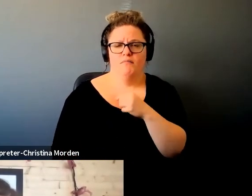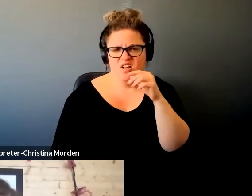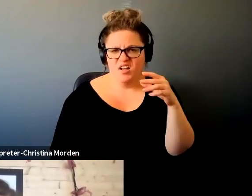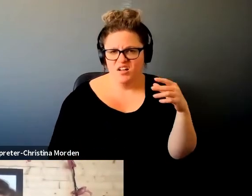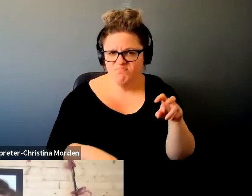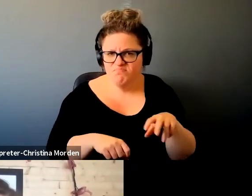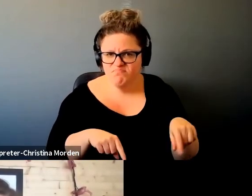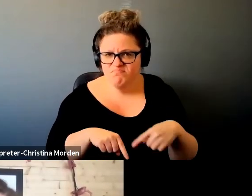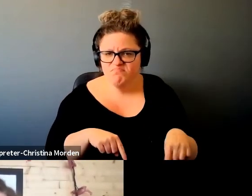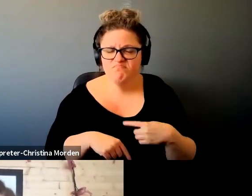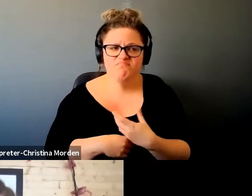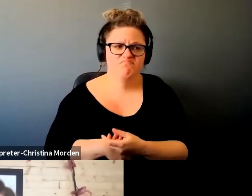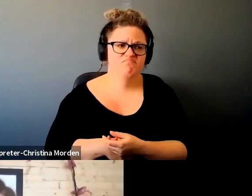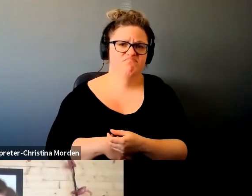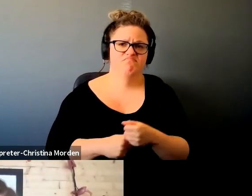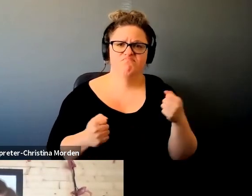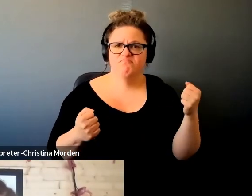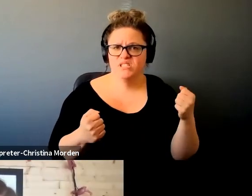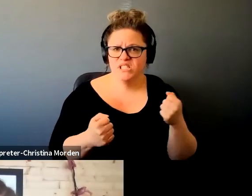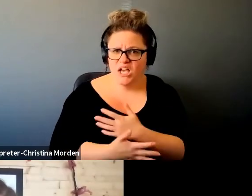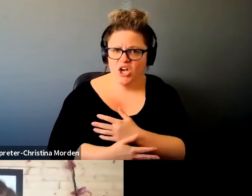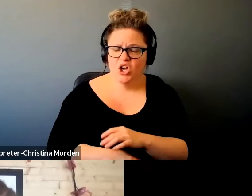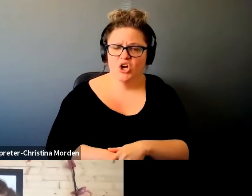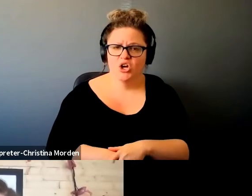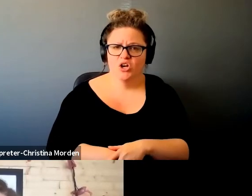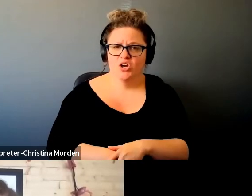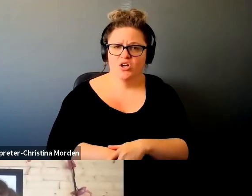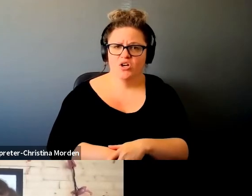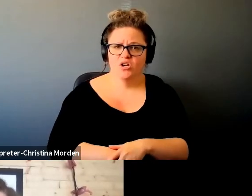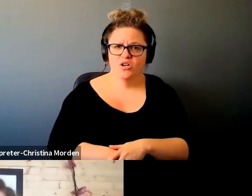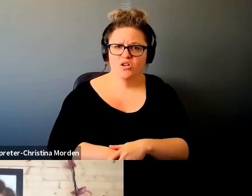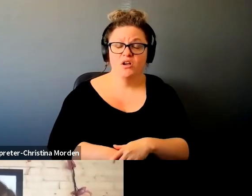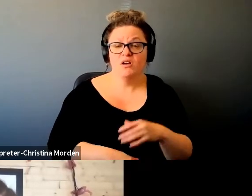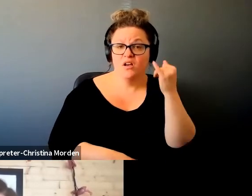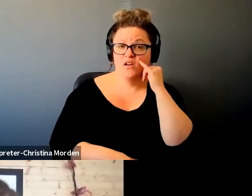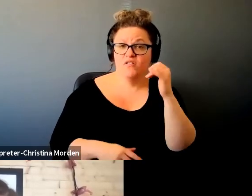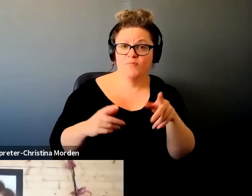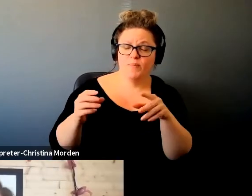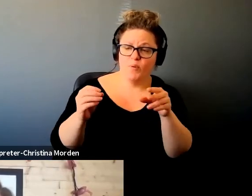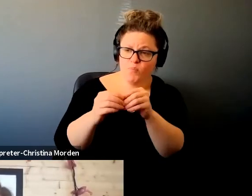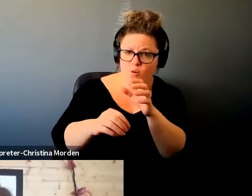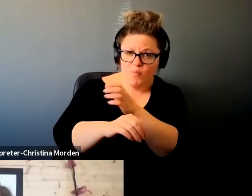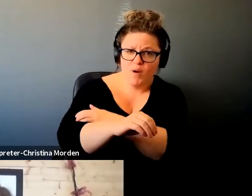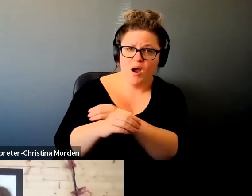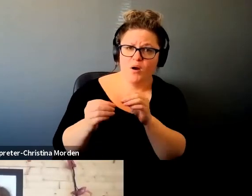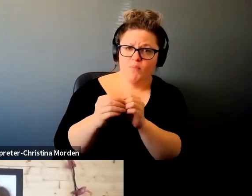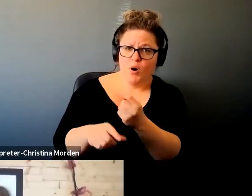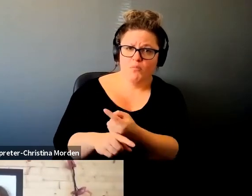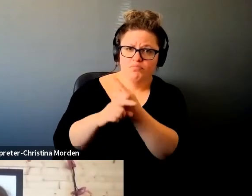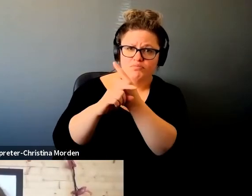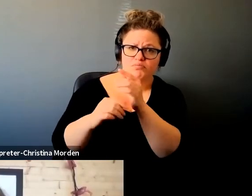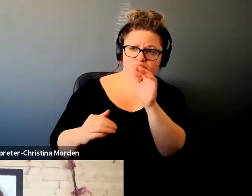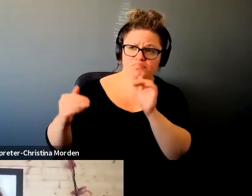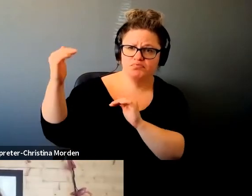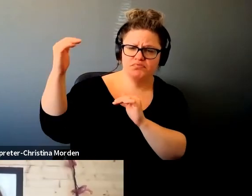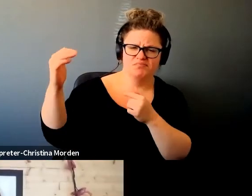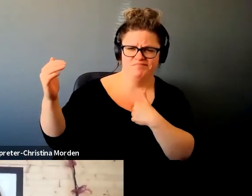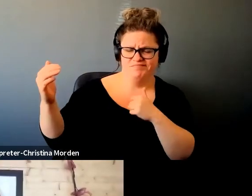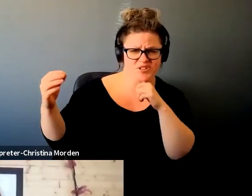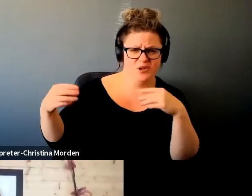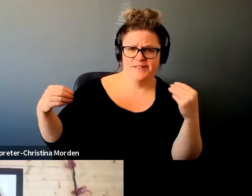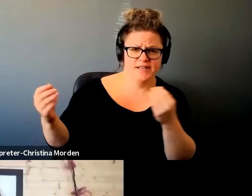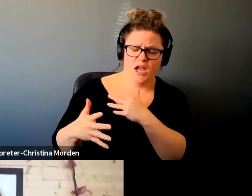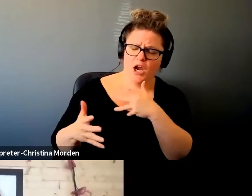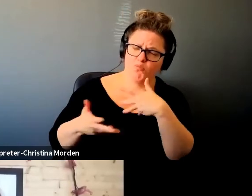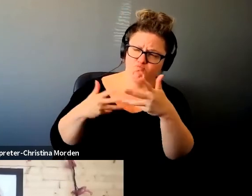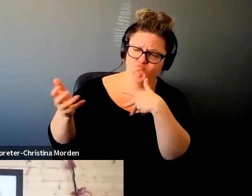scared of talking to people who have more power and status than I have. And I've never been. So all of